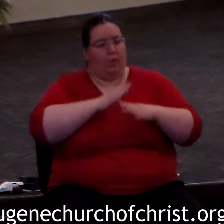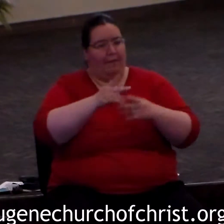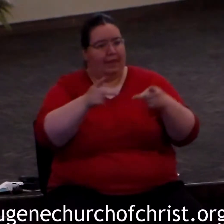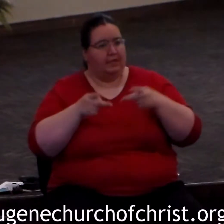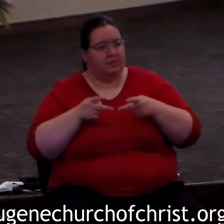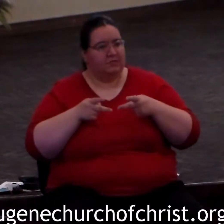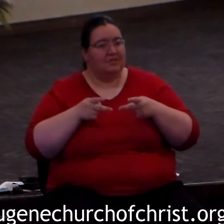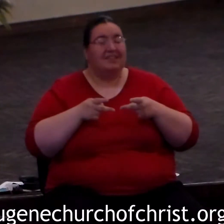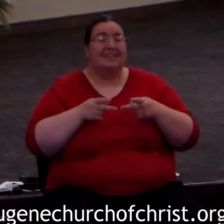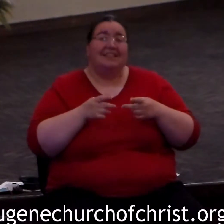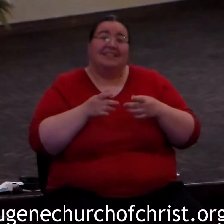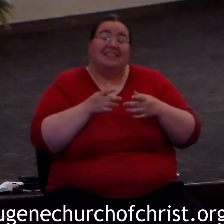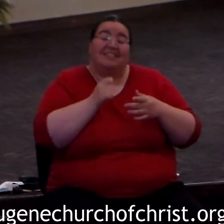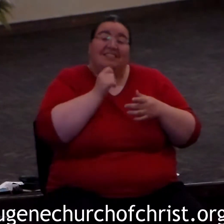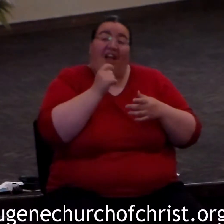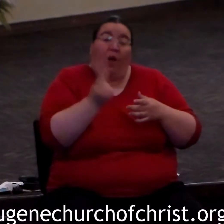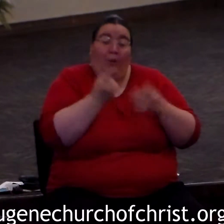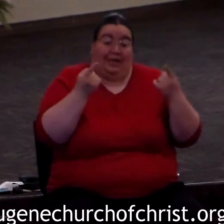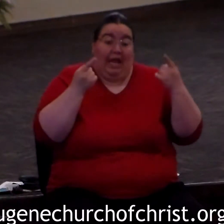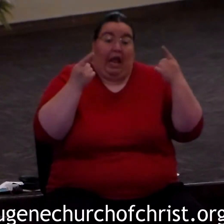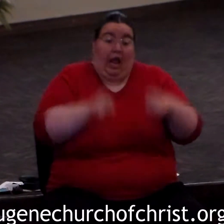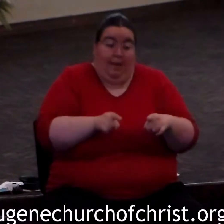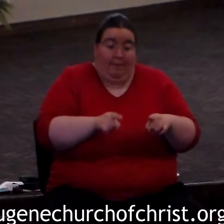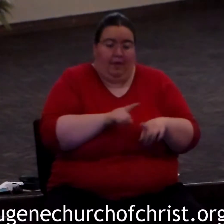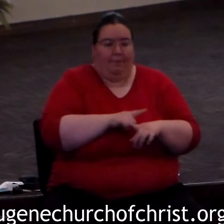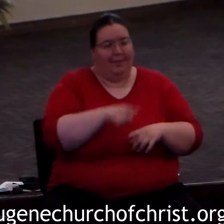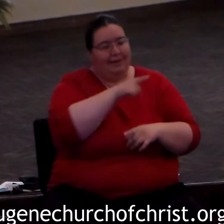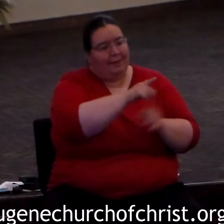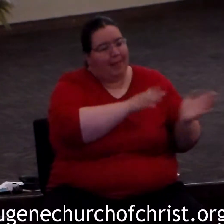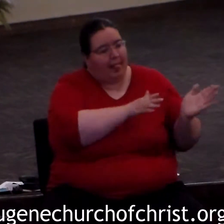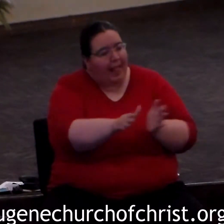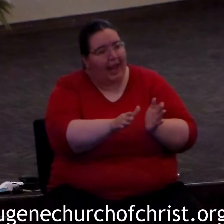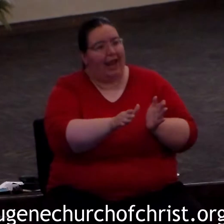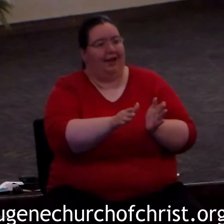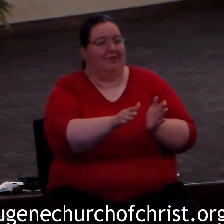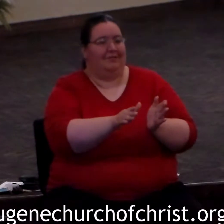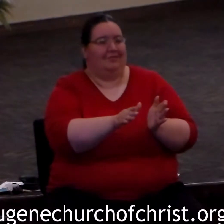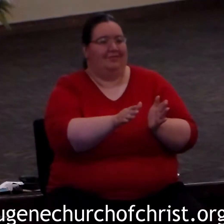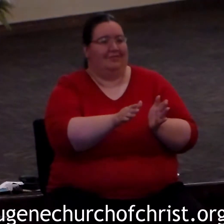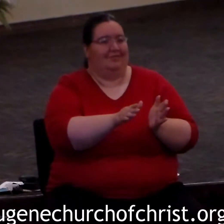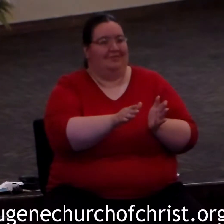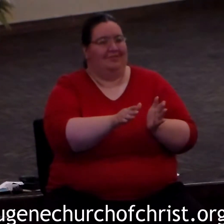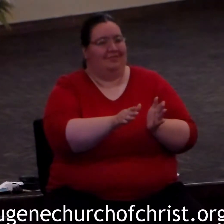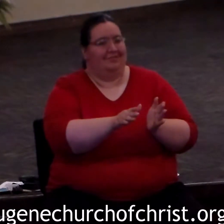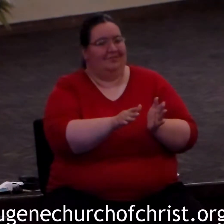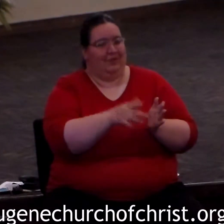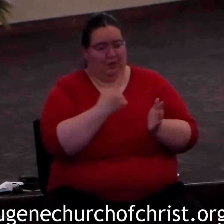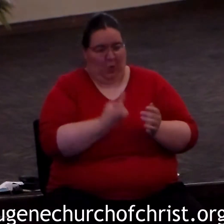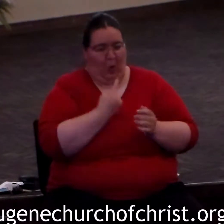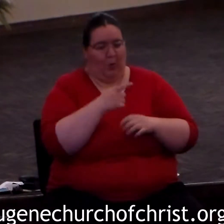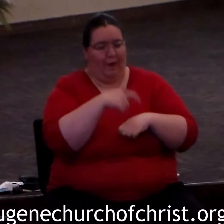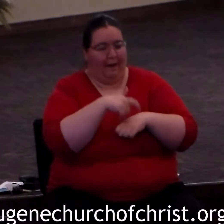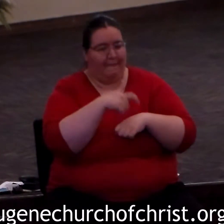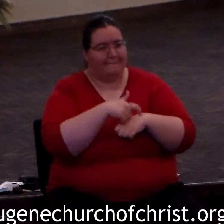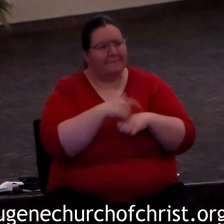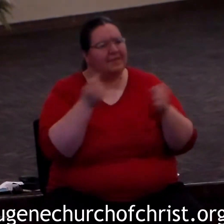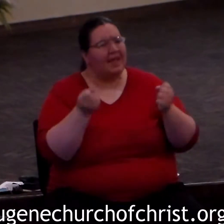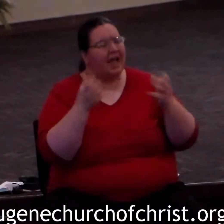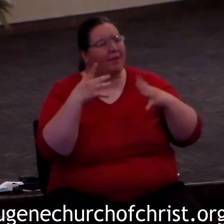things in mind, but his intent is to do that. And I would ask of each of us, how many times do we have the intent to go off to a quiet